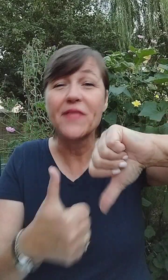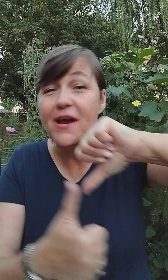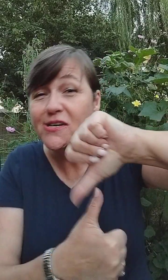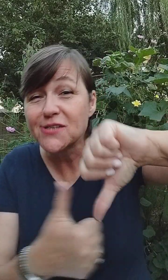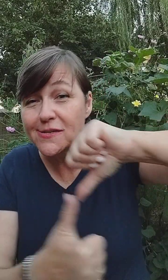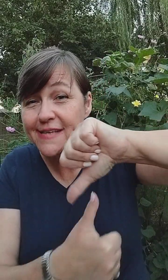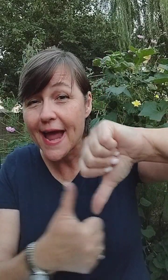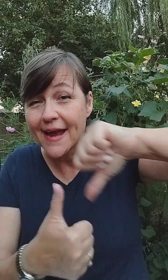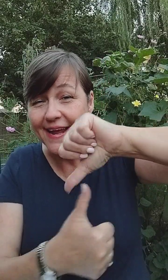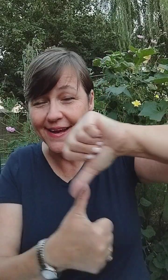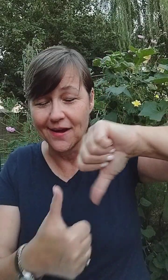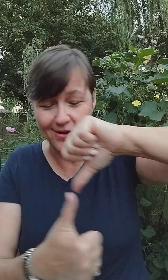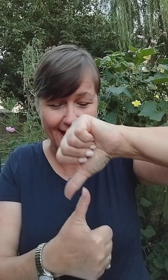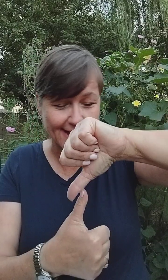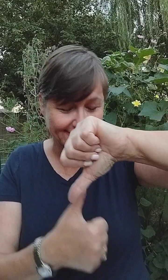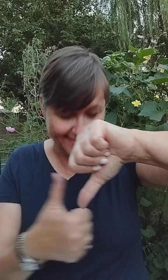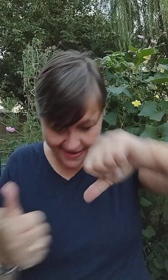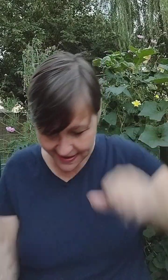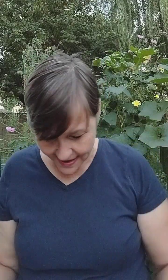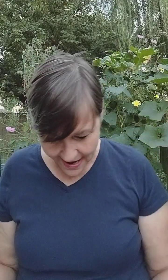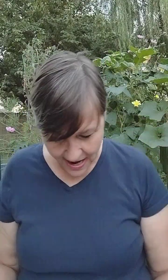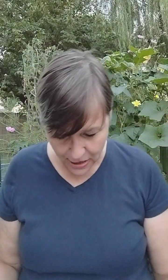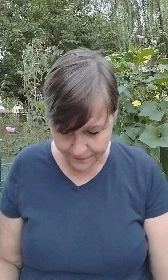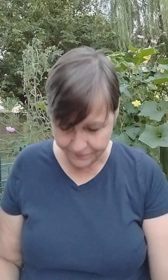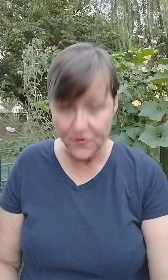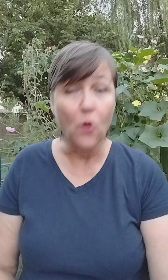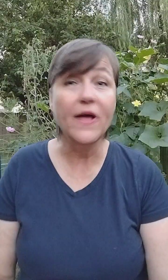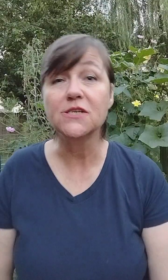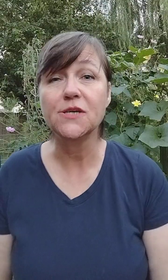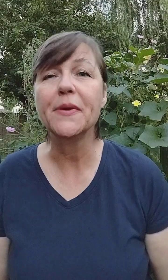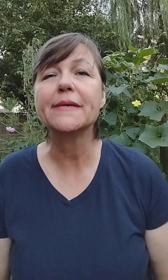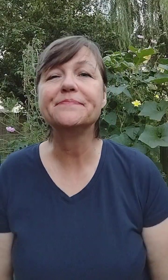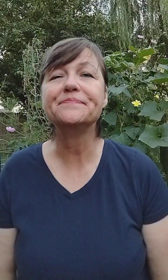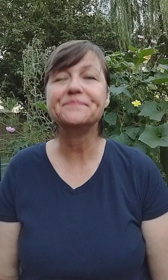are associating, okay? Or fellowshipping.